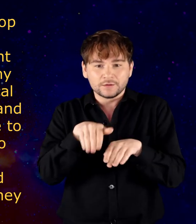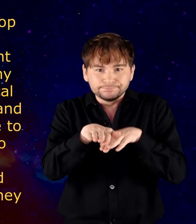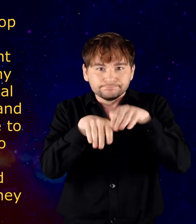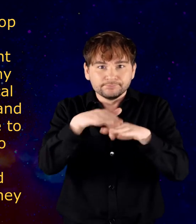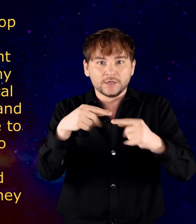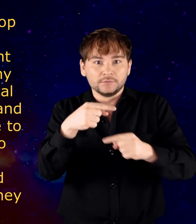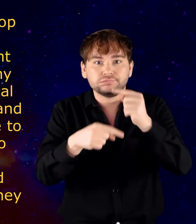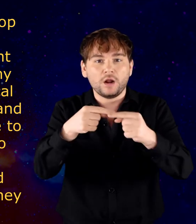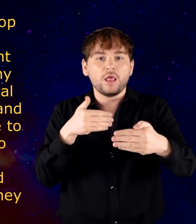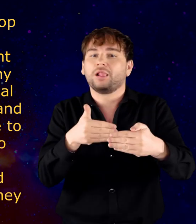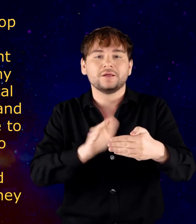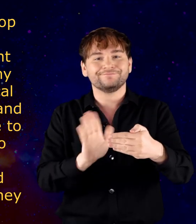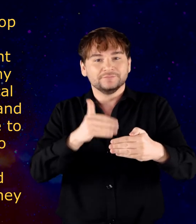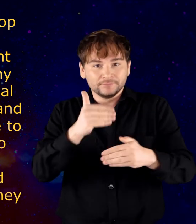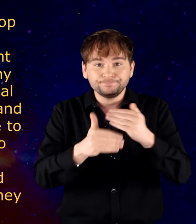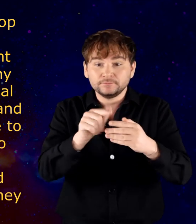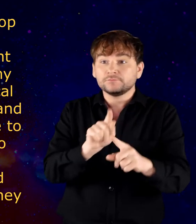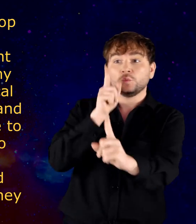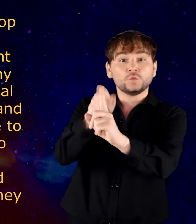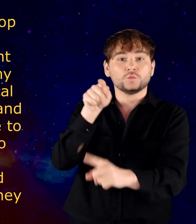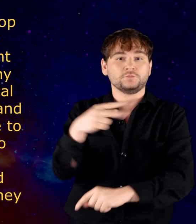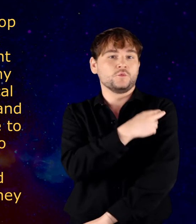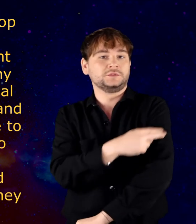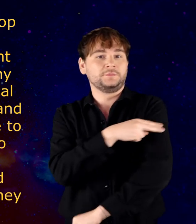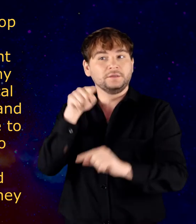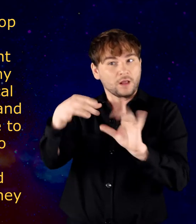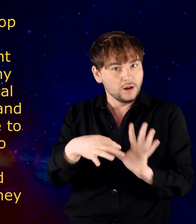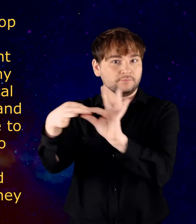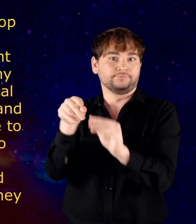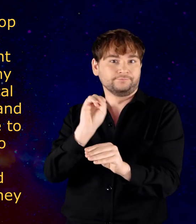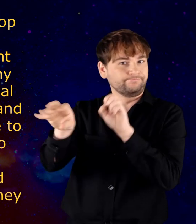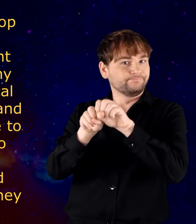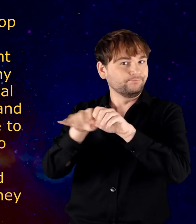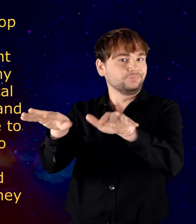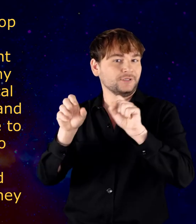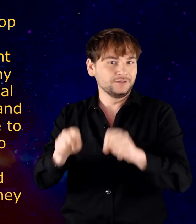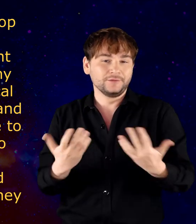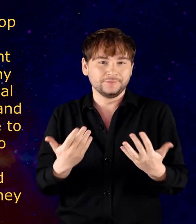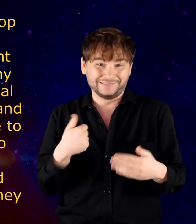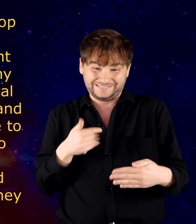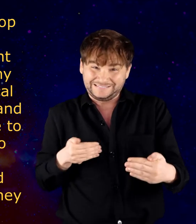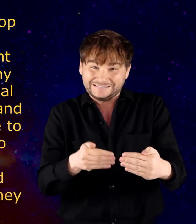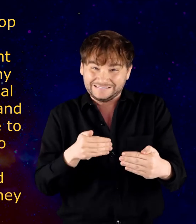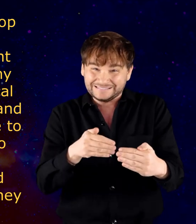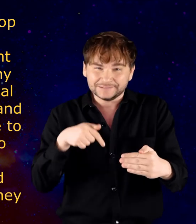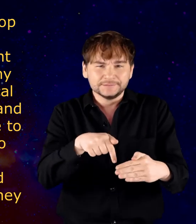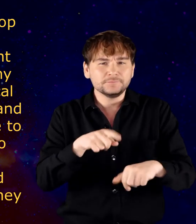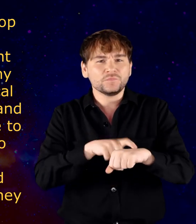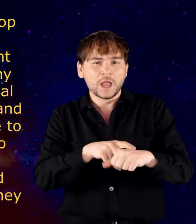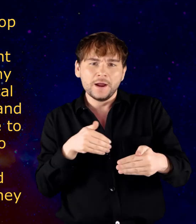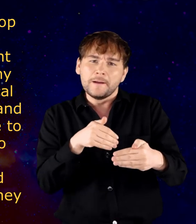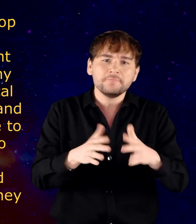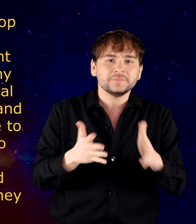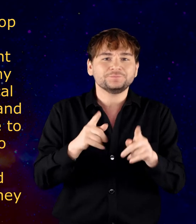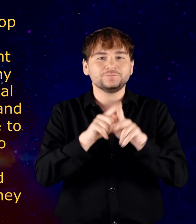Hopefully, we will be able to develop it further to the clinic. We are